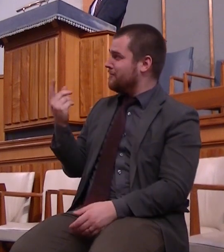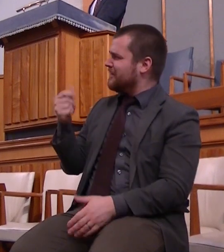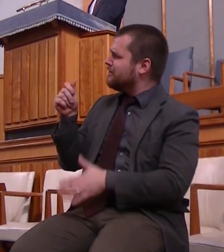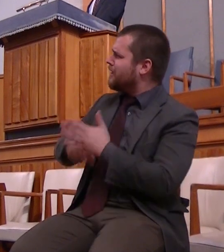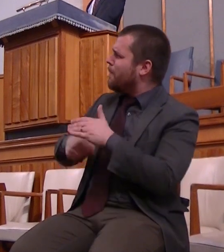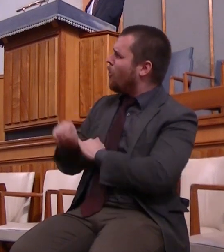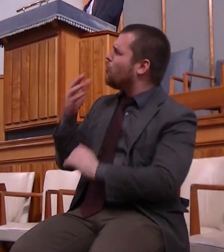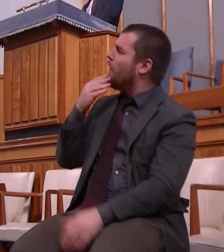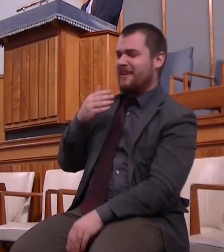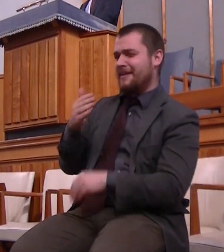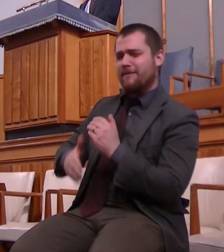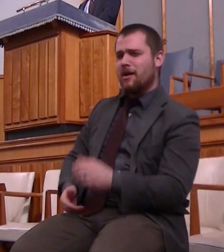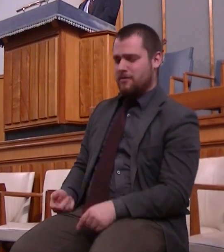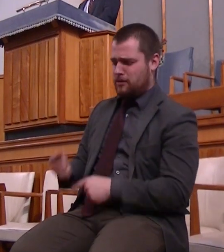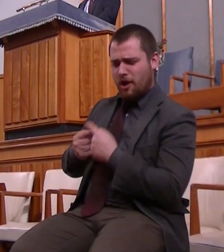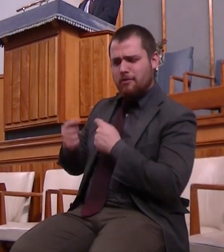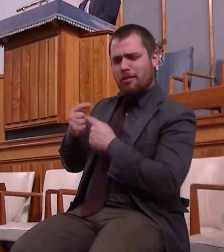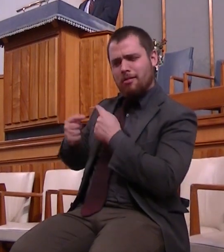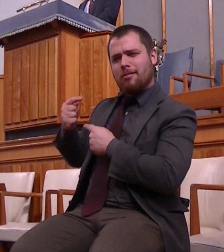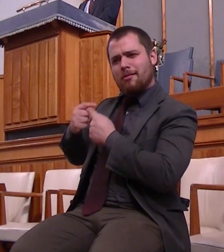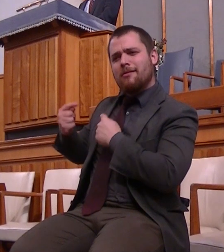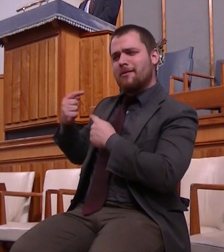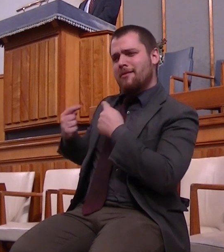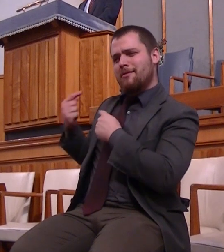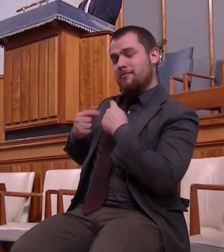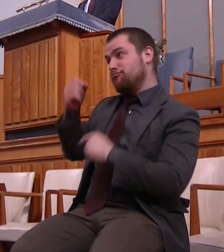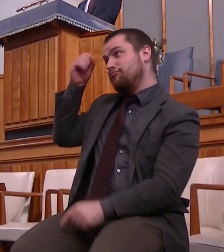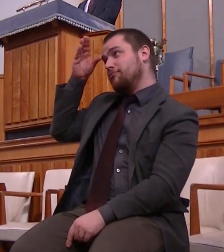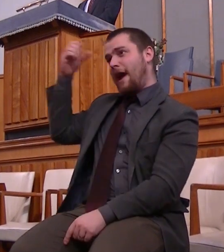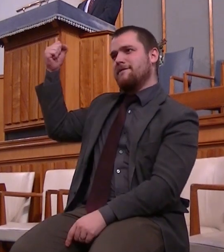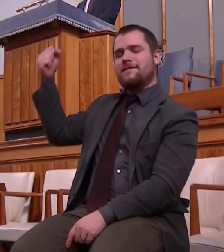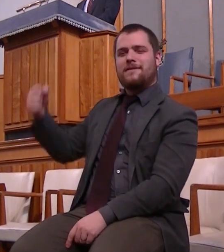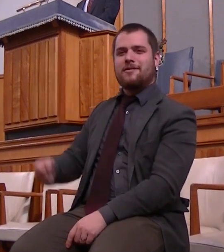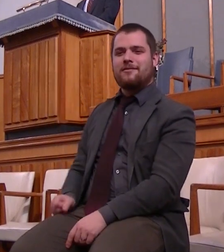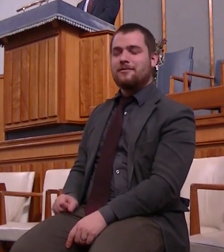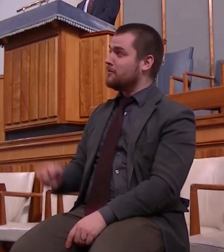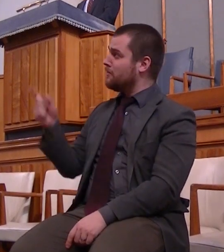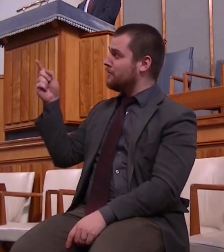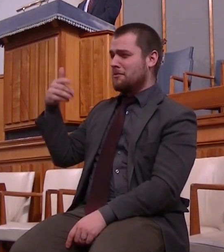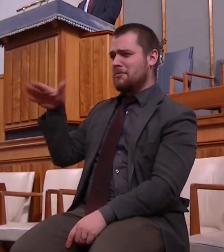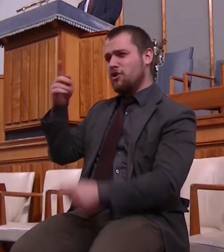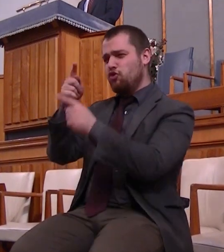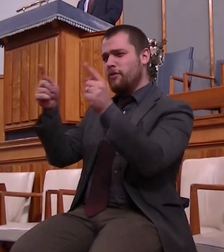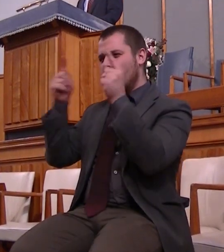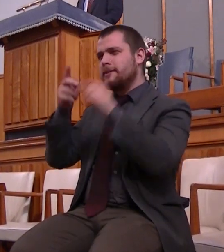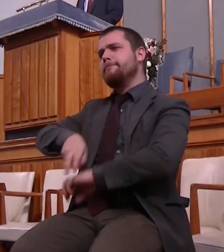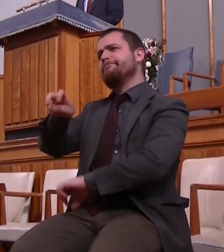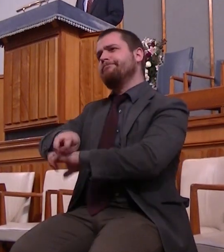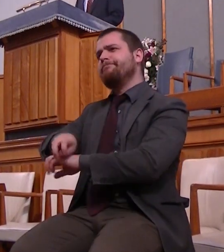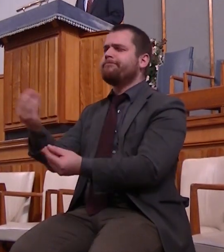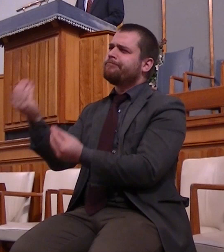eternity. He has all knowledge. Nobody gave him any lectures. He did not need to do